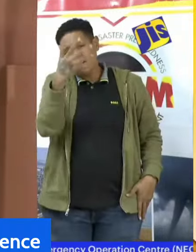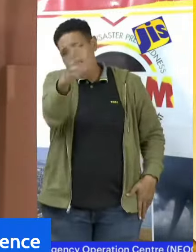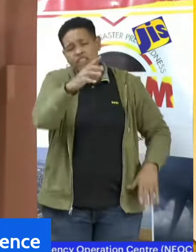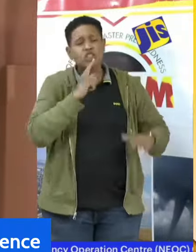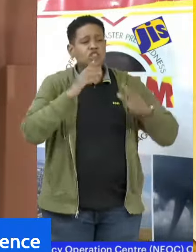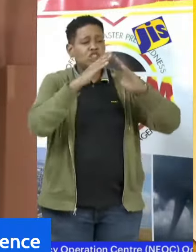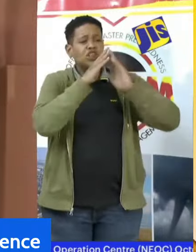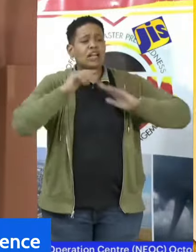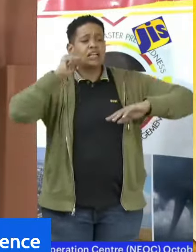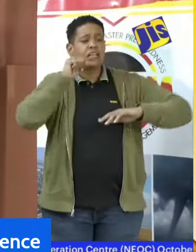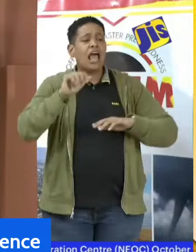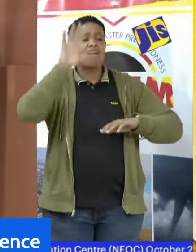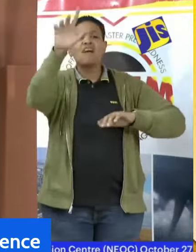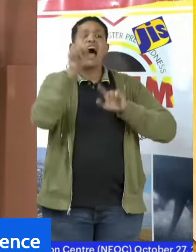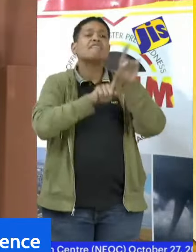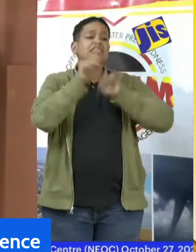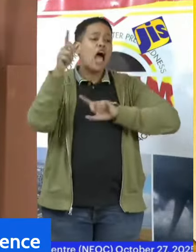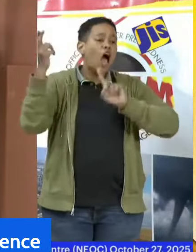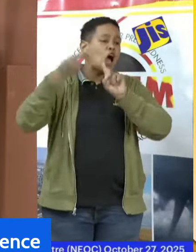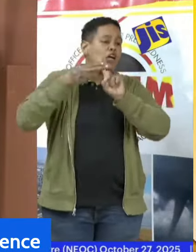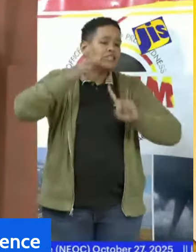shelters are not a five-star hotel.